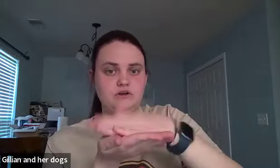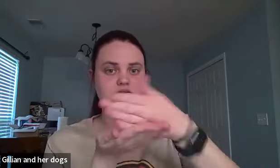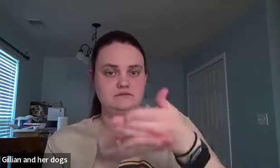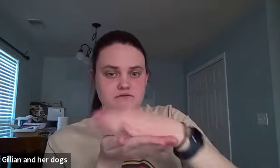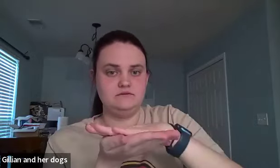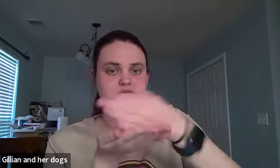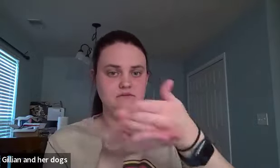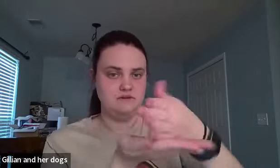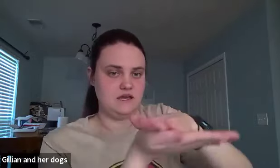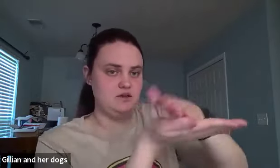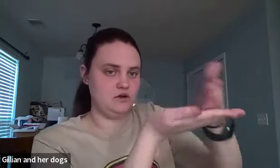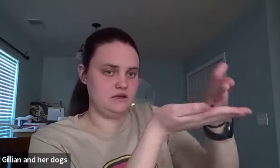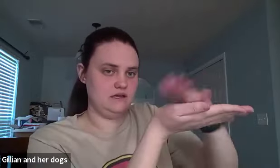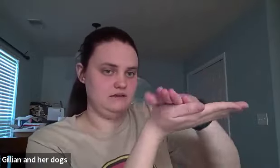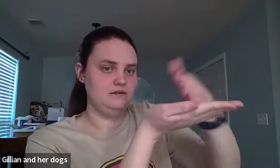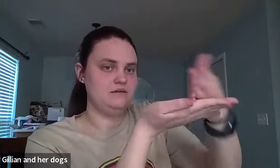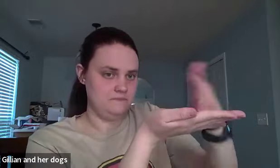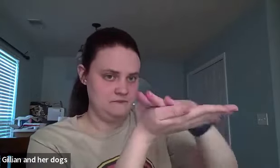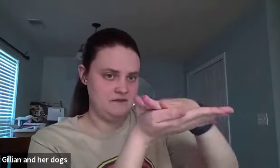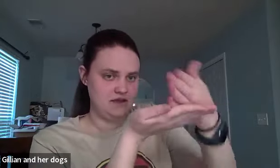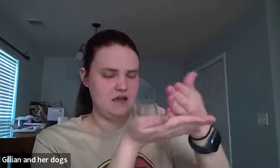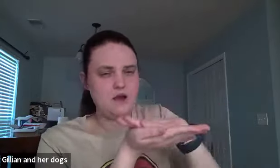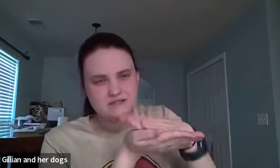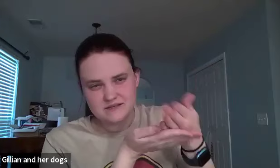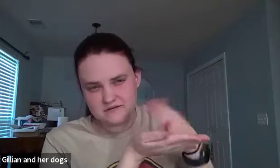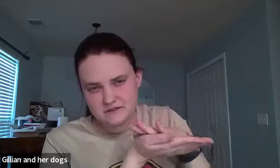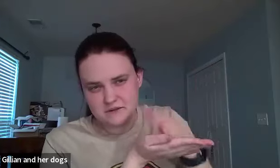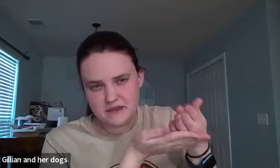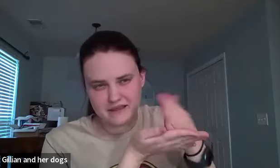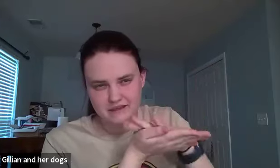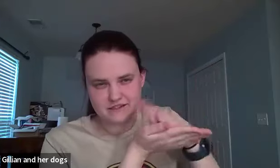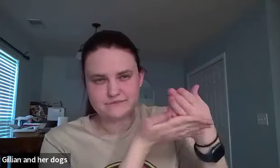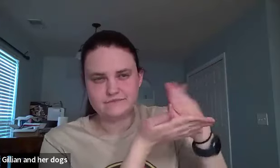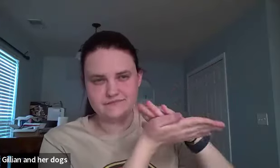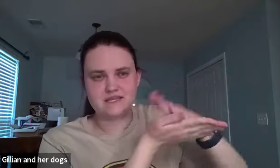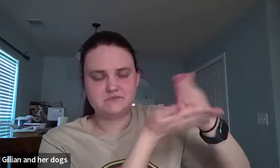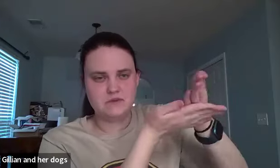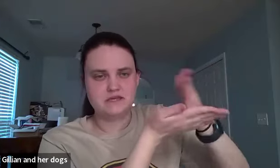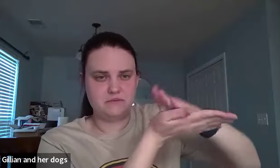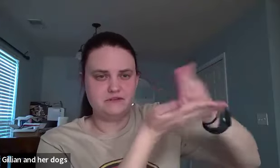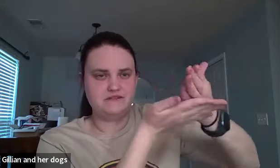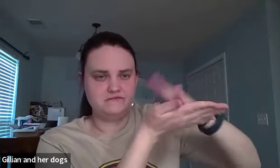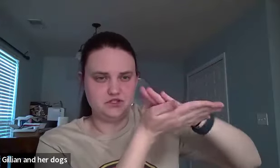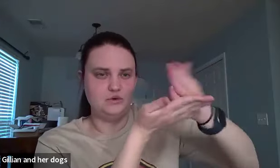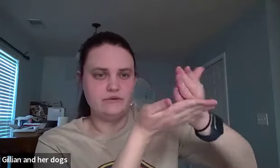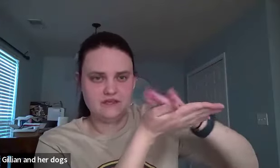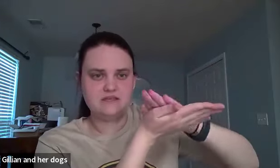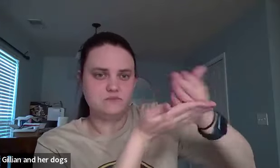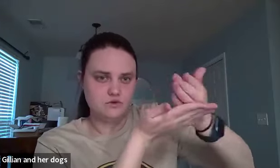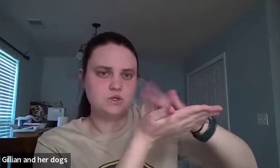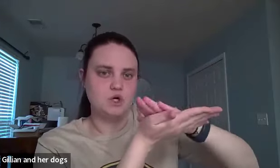cook. Okay, cook. And I always think about flipping pancakes. That's my best represent visual with it is